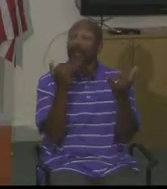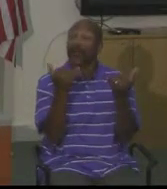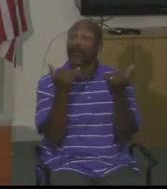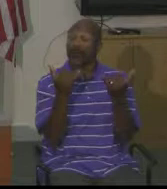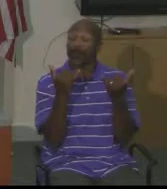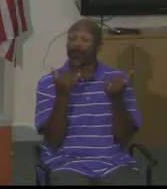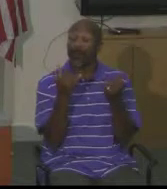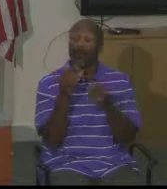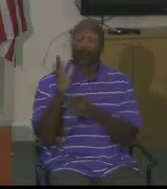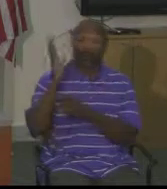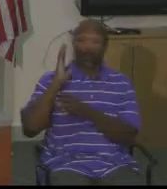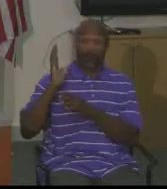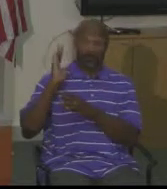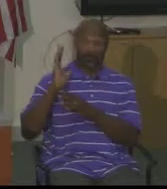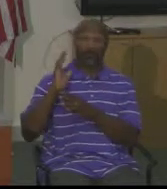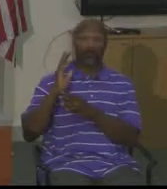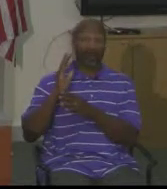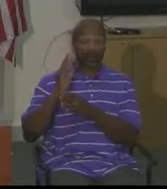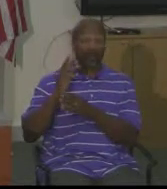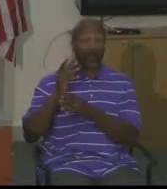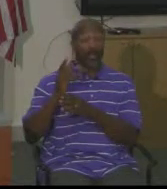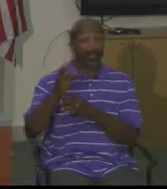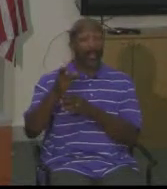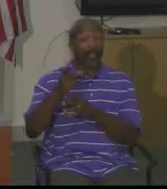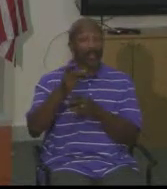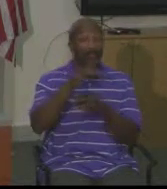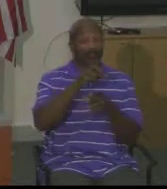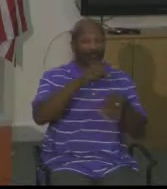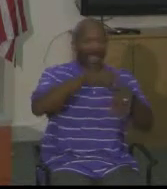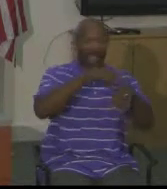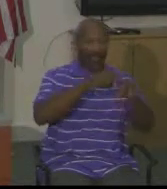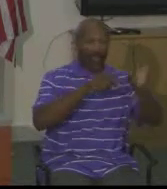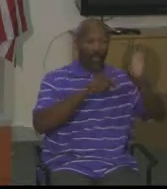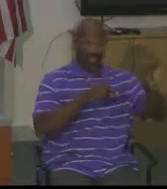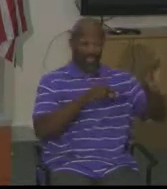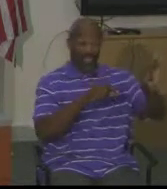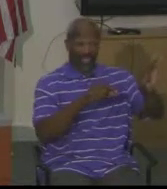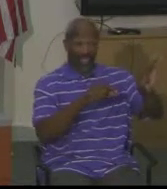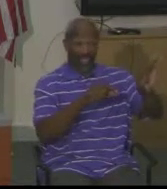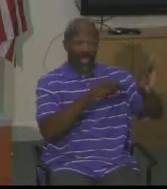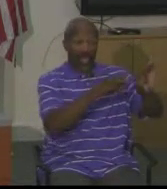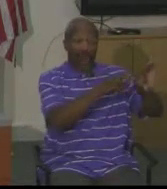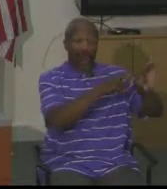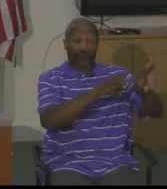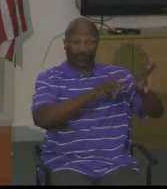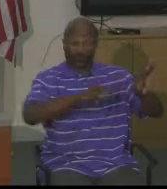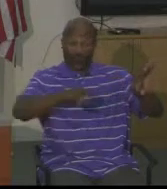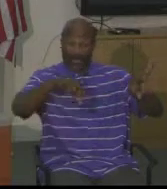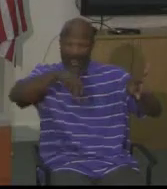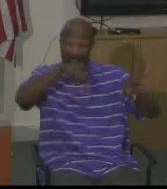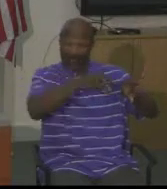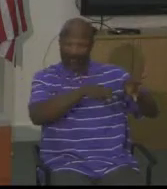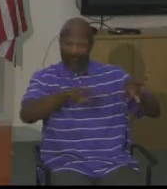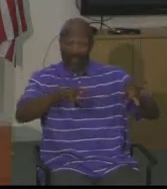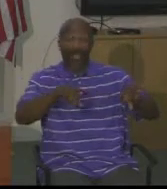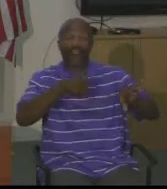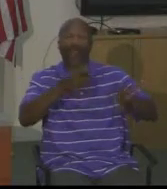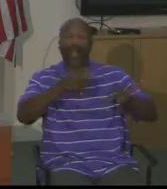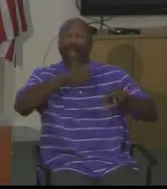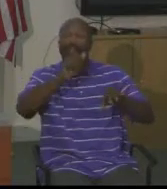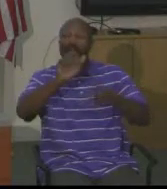Now, there was a time period where they transitioned, where when you bought an AT keyboard, they would give you an adapter to